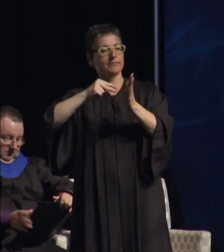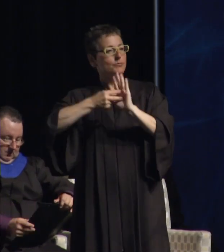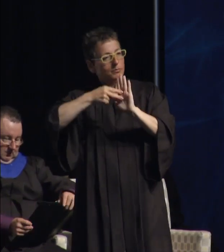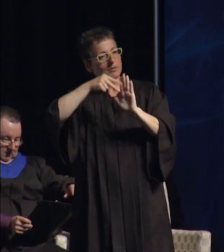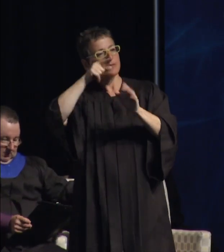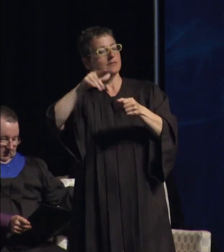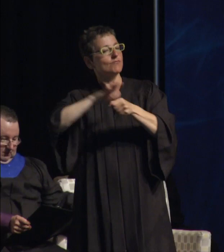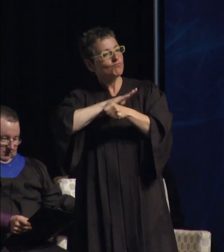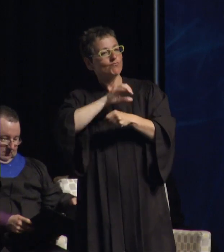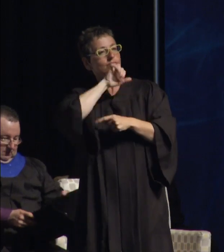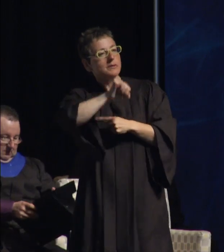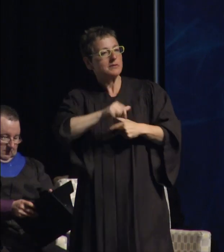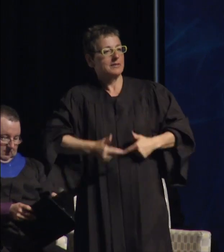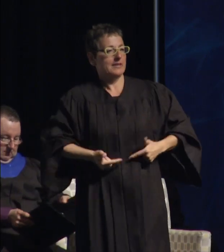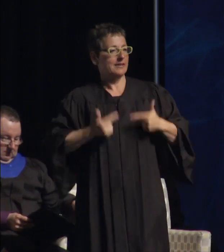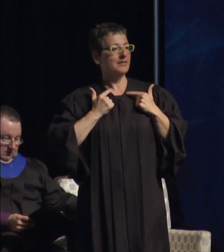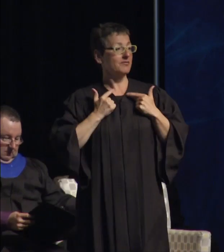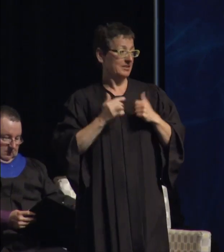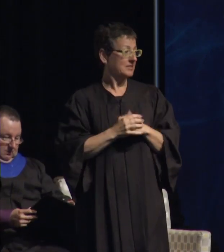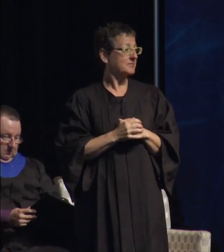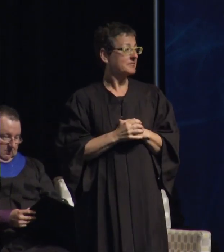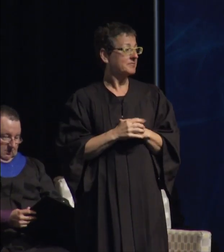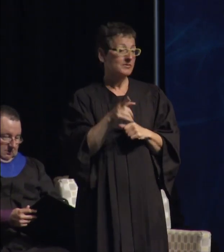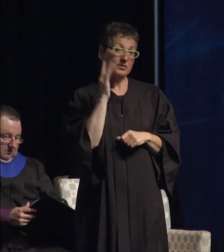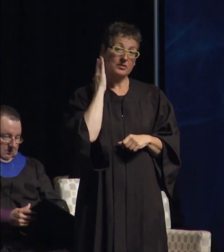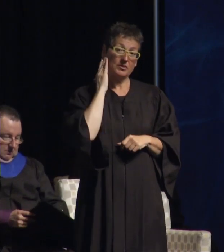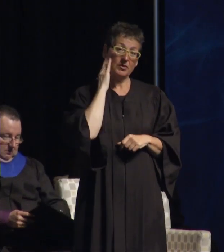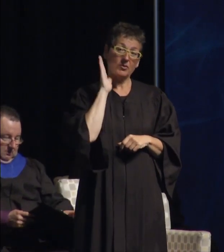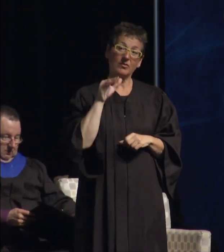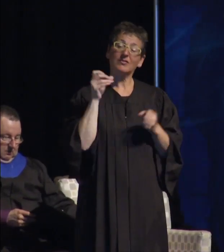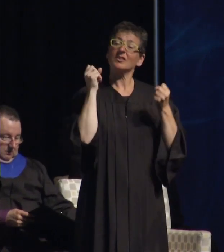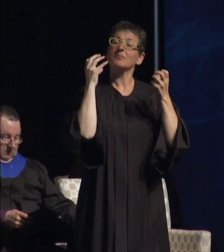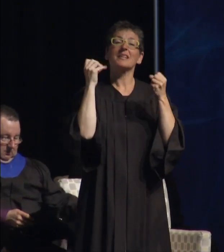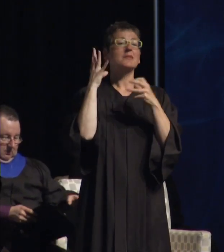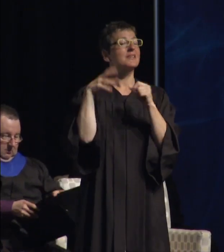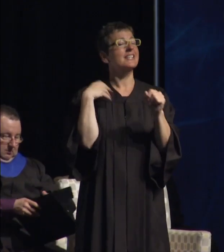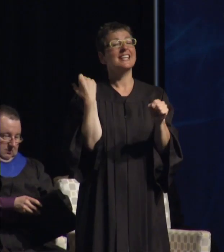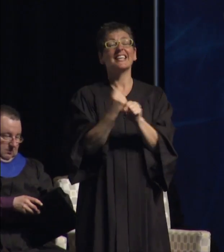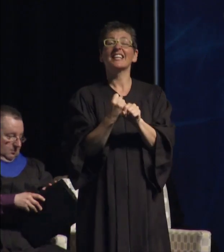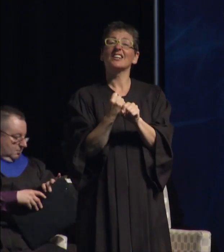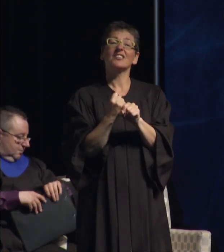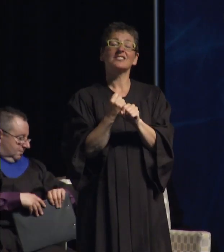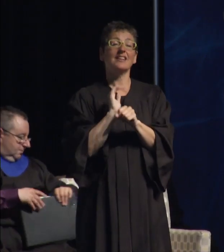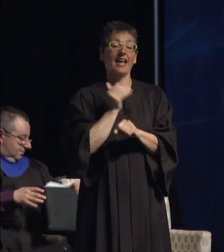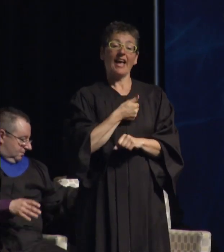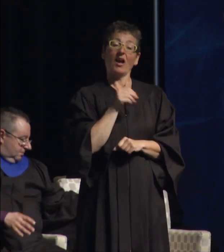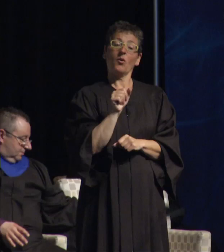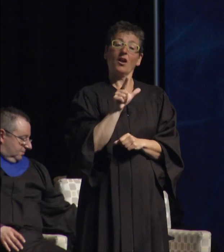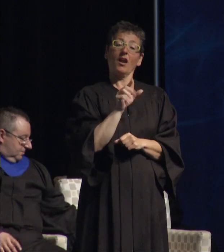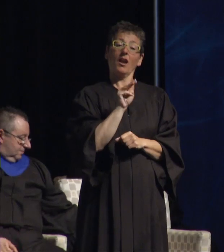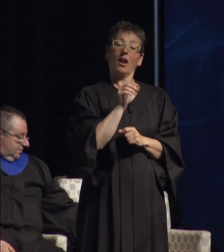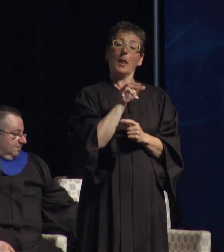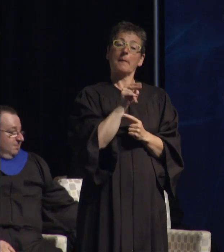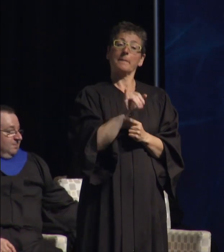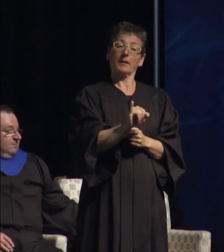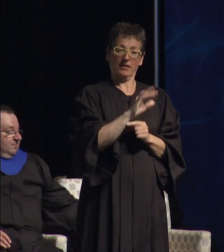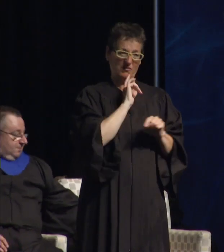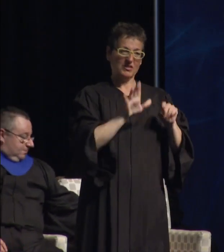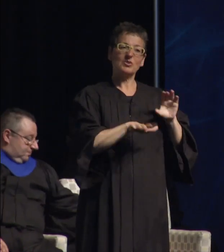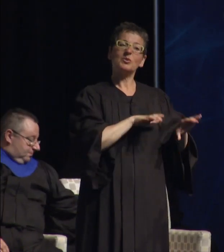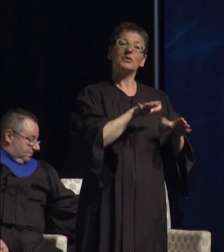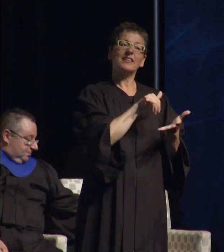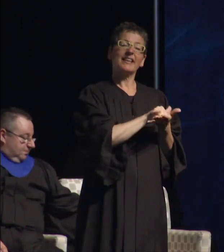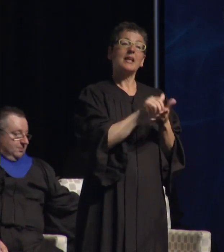passion. Because you know, for decades, our alumni have been doing just that. The graduates who've